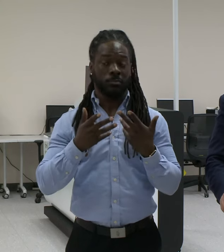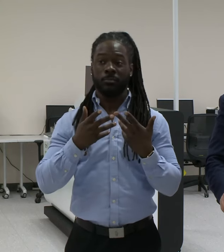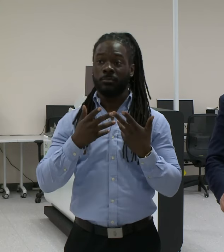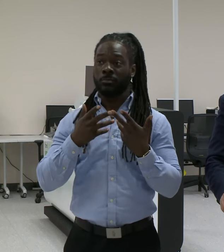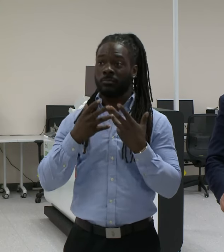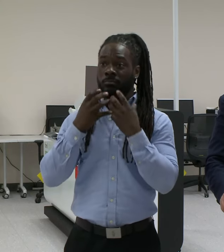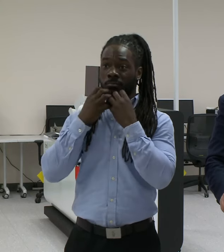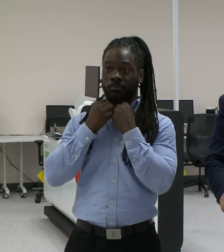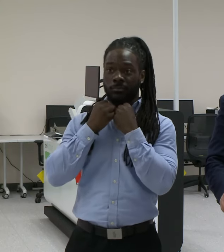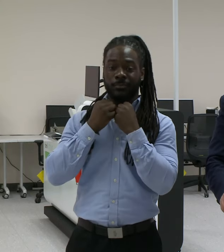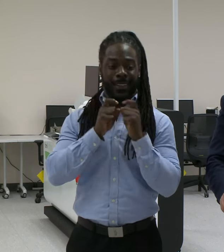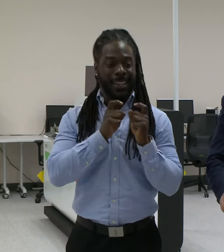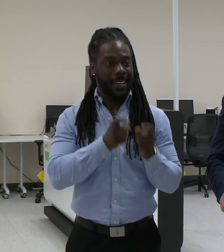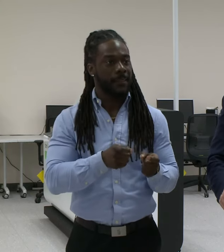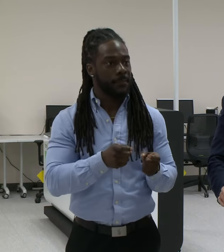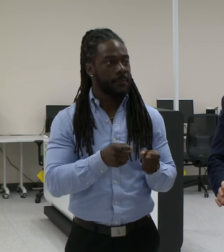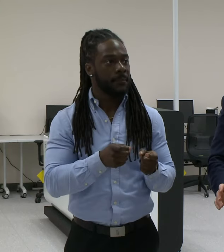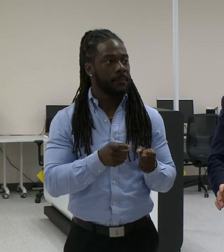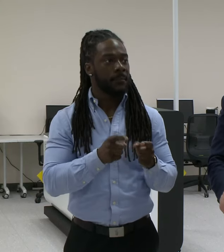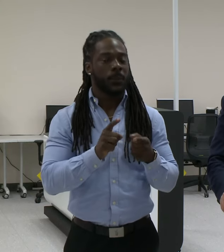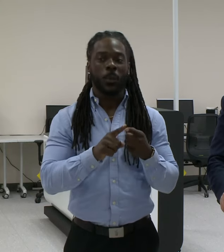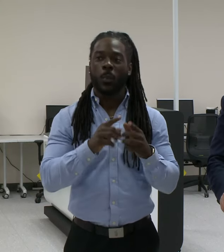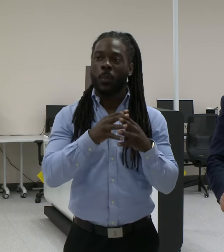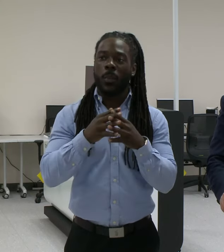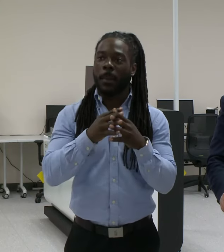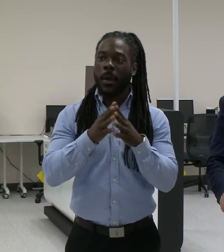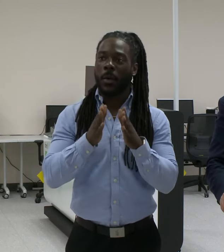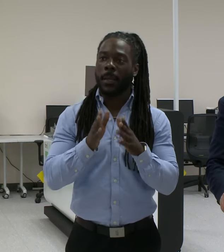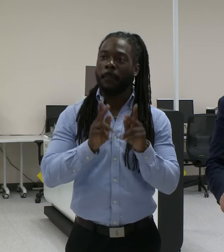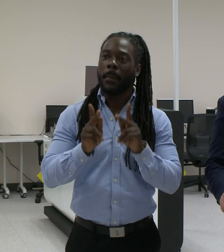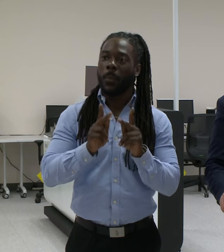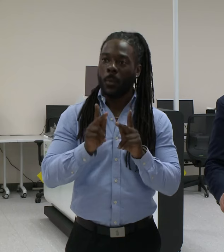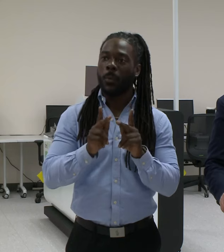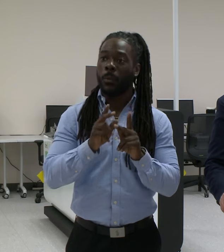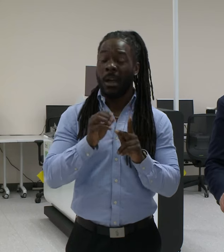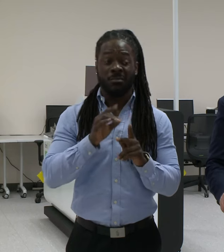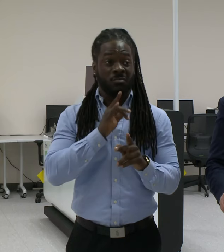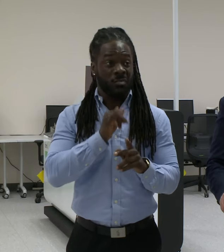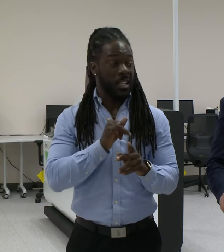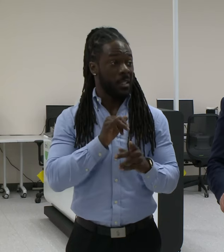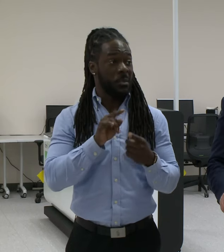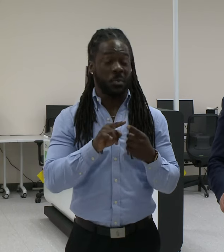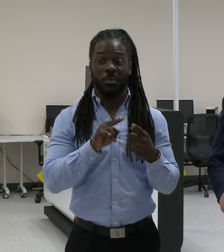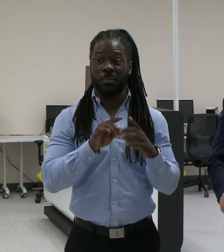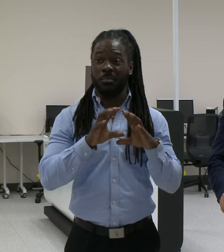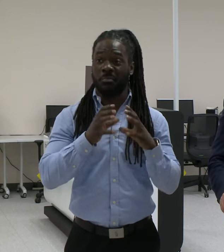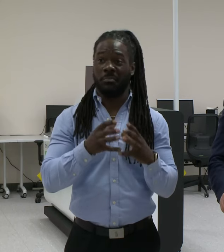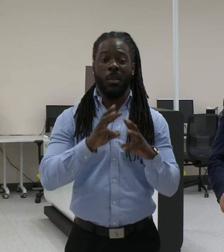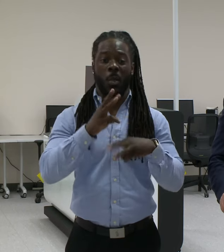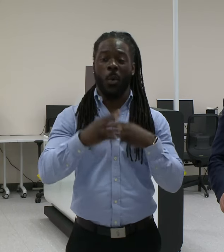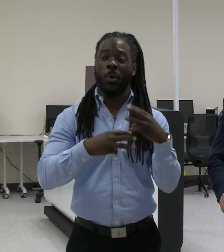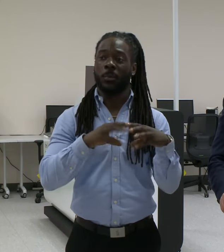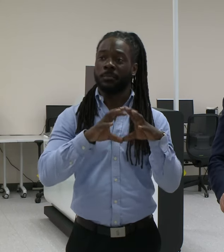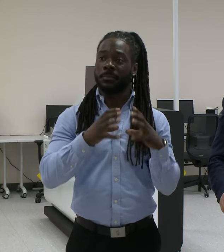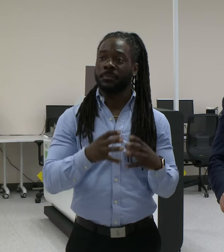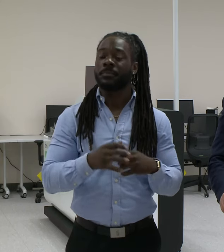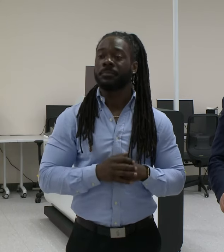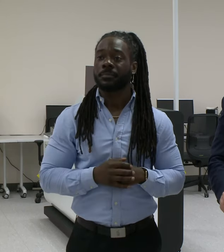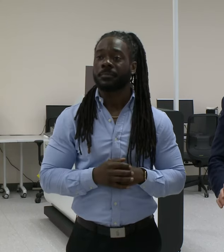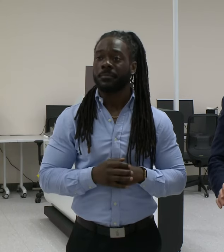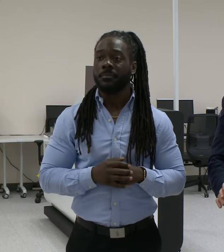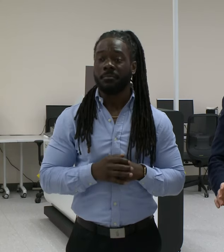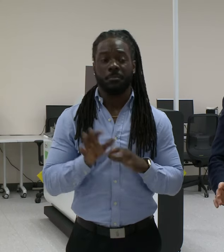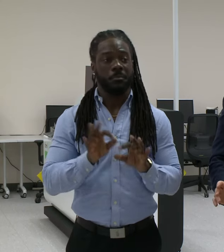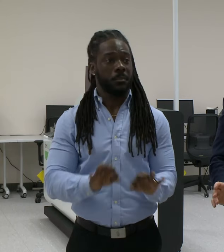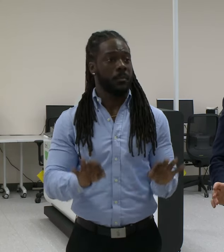It's an amazing gift to the American people, and in fact, to the entire world. And it is